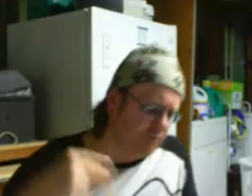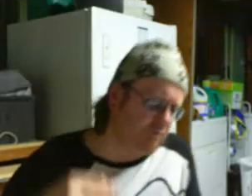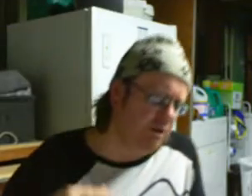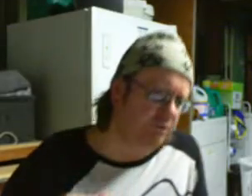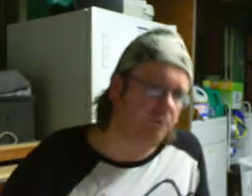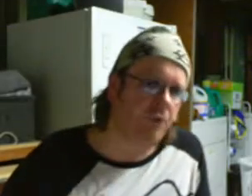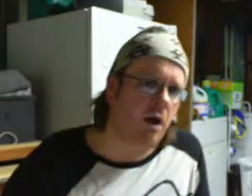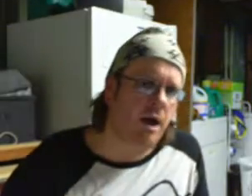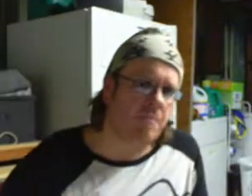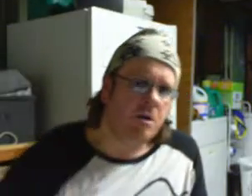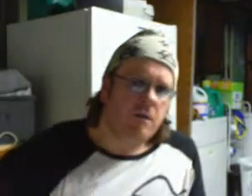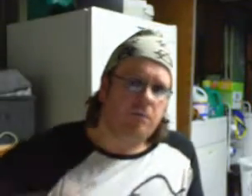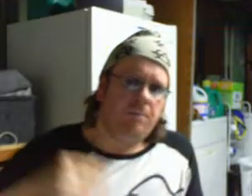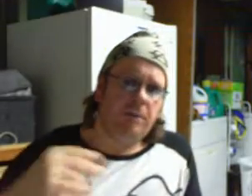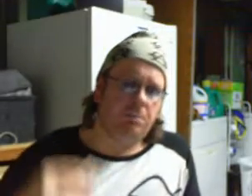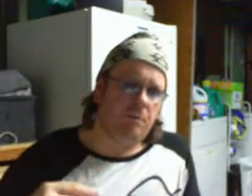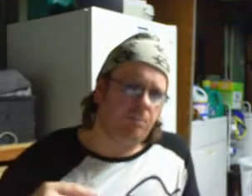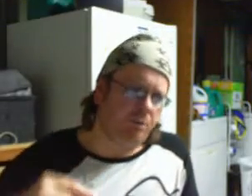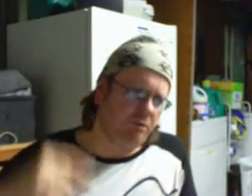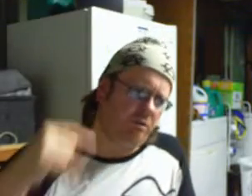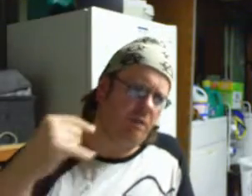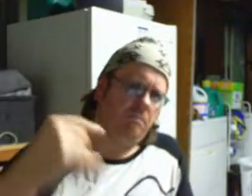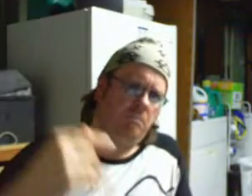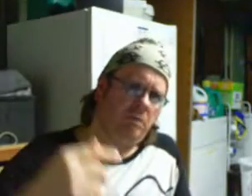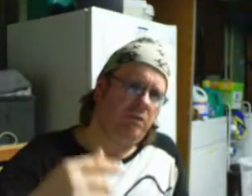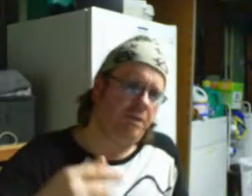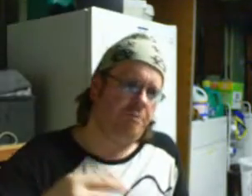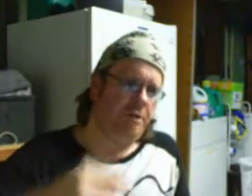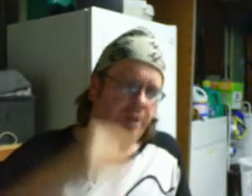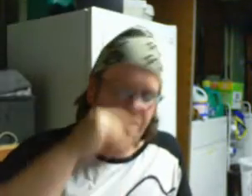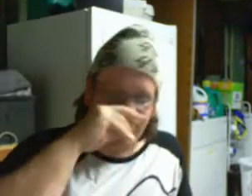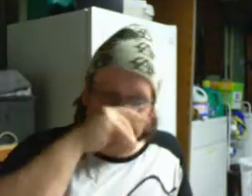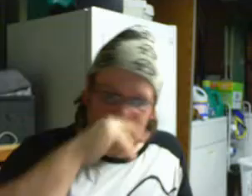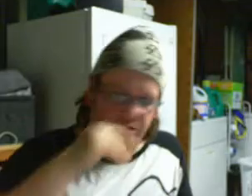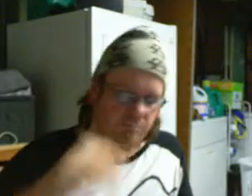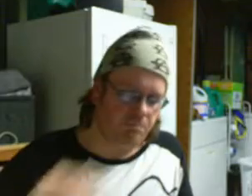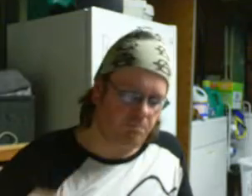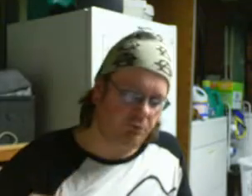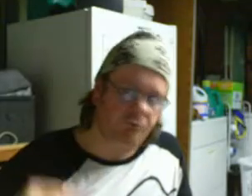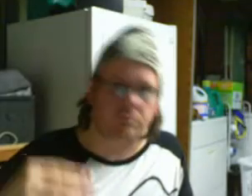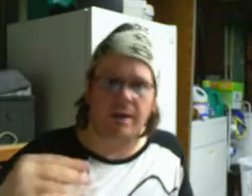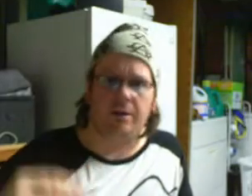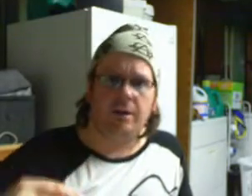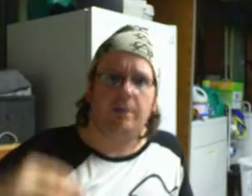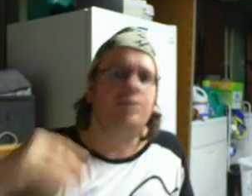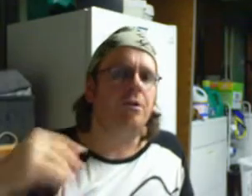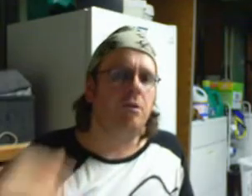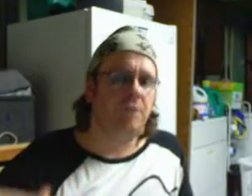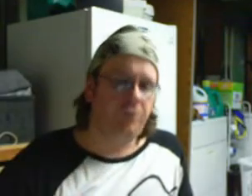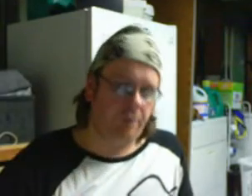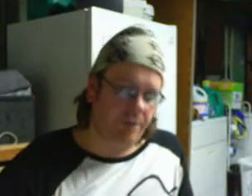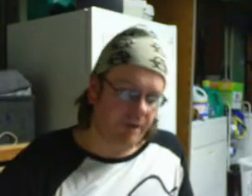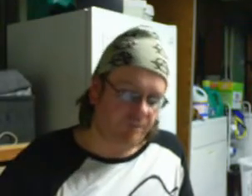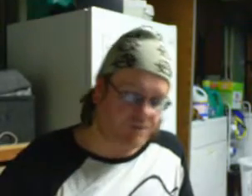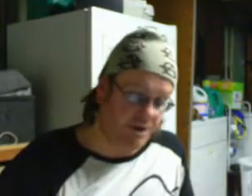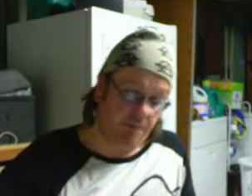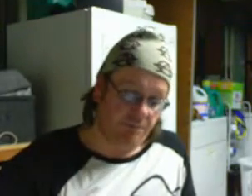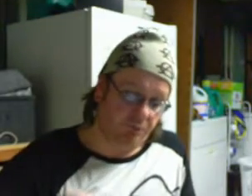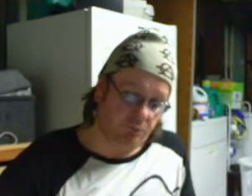lots of time for people to just keep continually getting pushed and pushed around until eventually they get fed up and this is what's